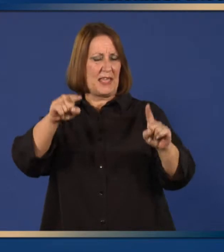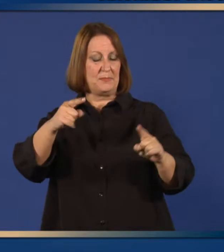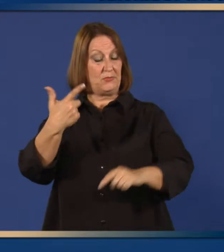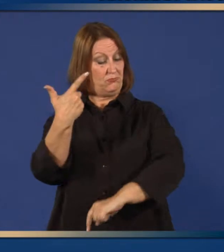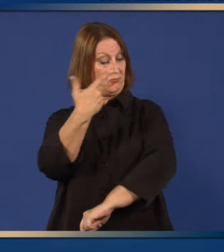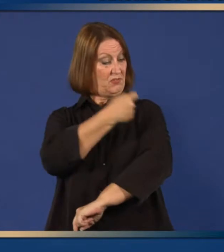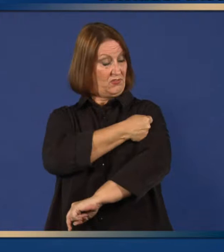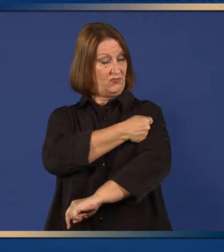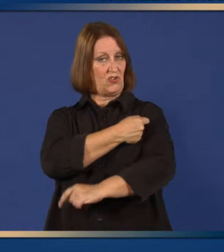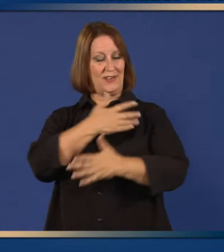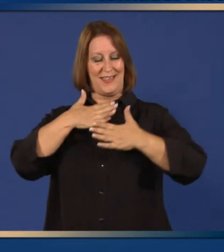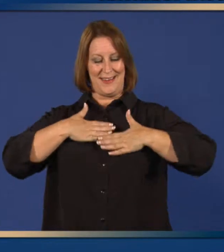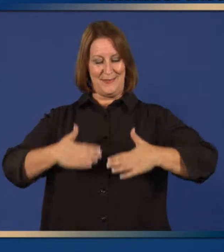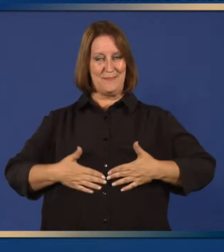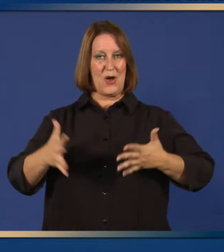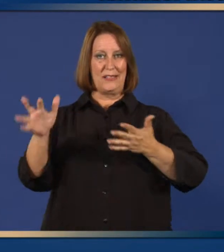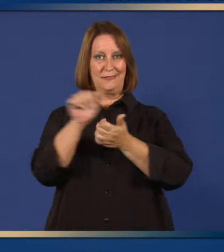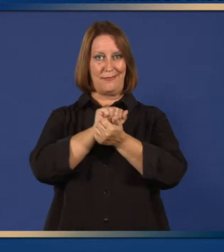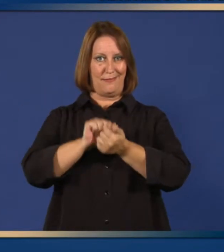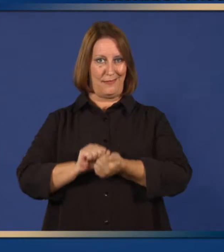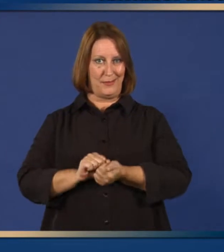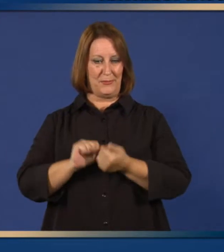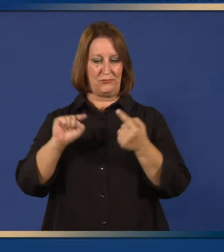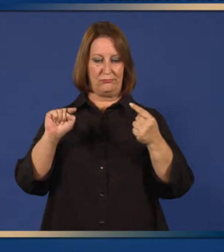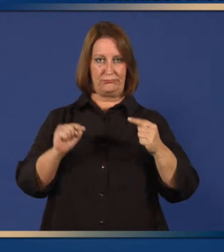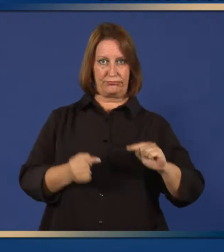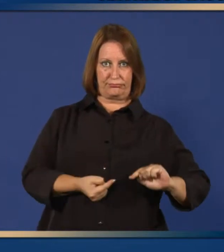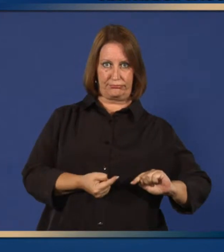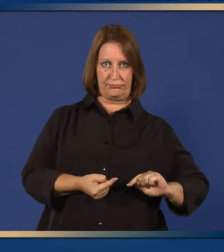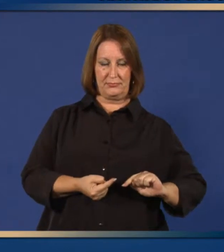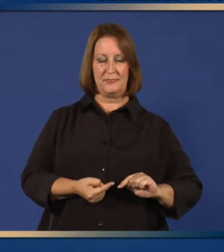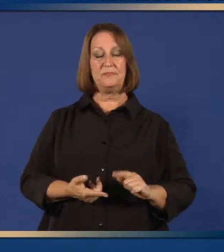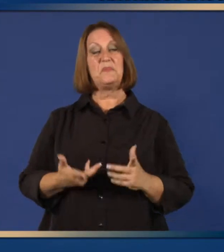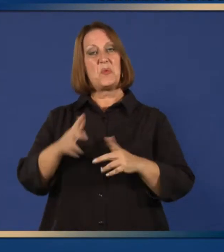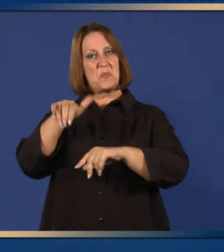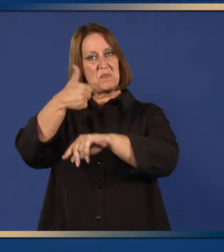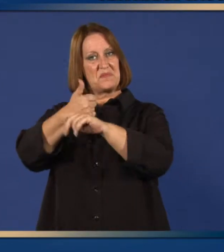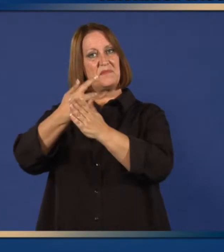7. Injury compensation.